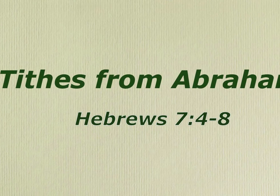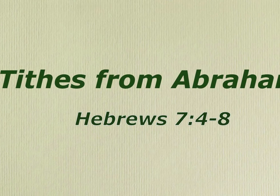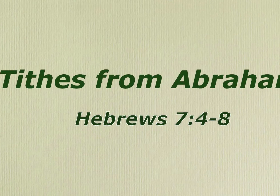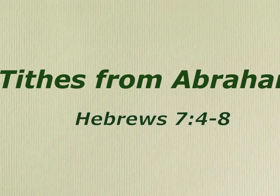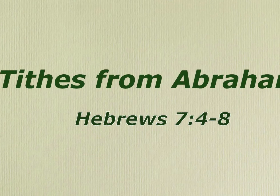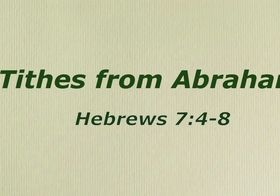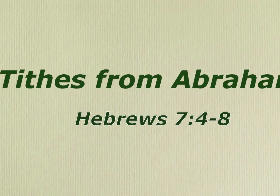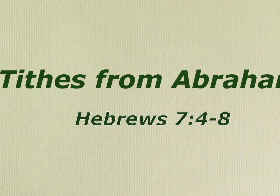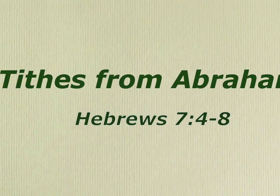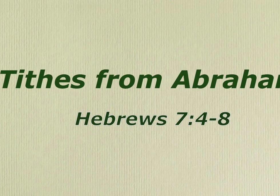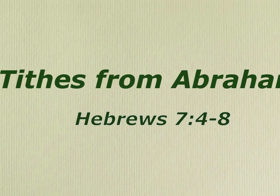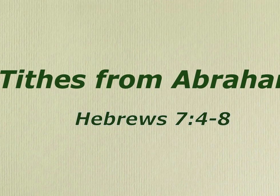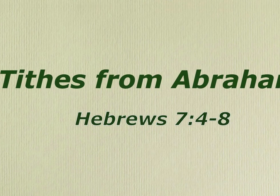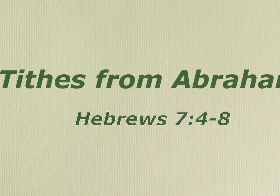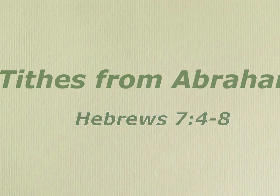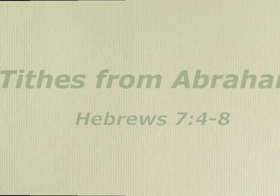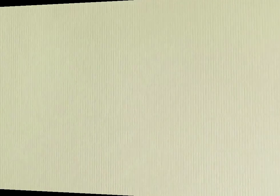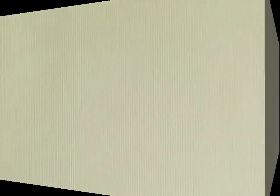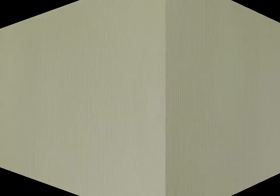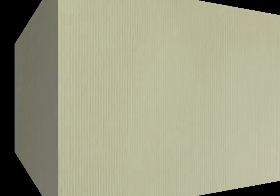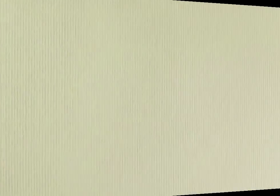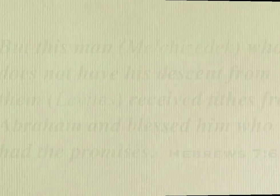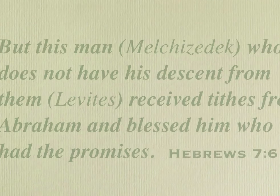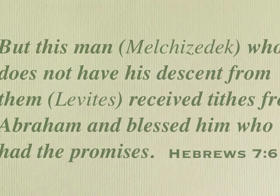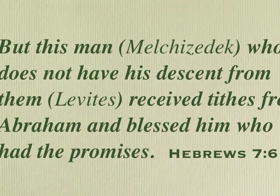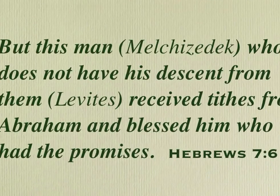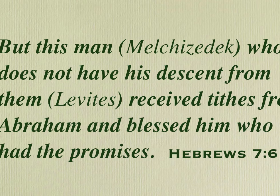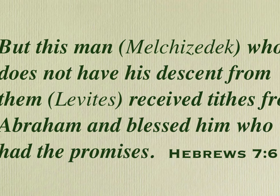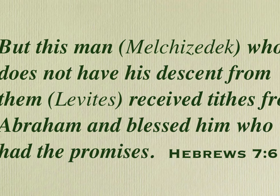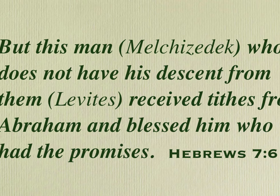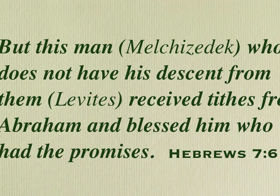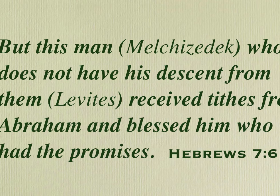Tithes from Abraham, Hebrews 7, 4 through 8.